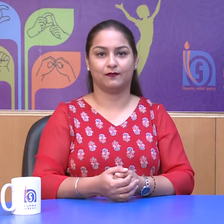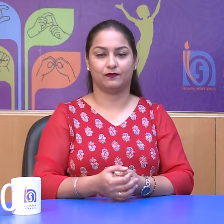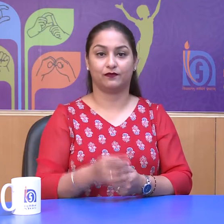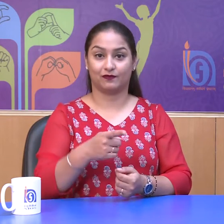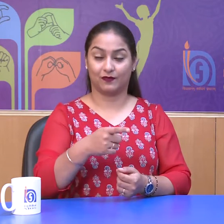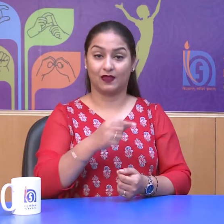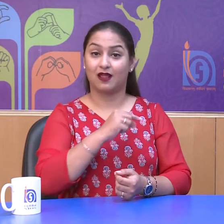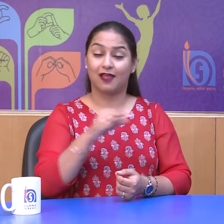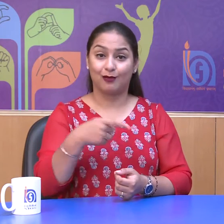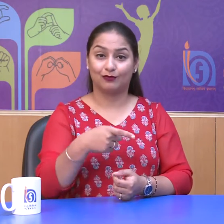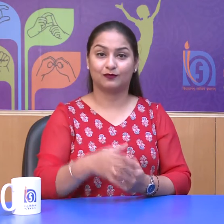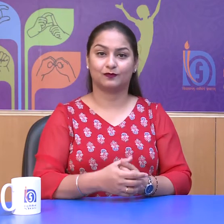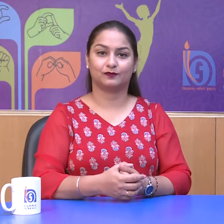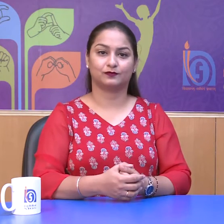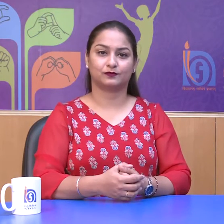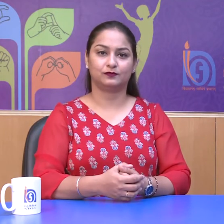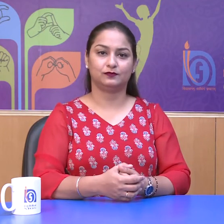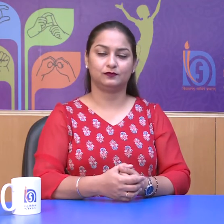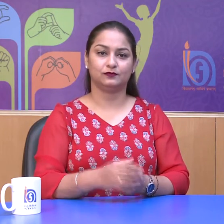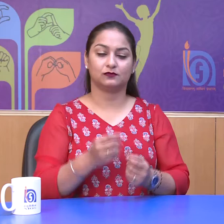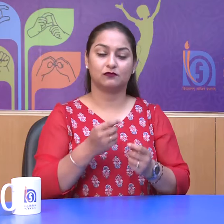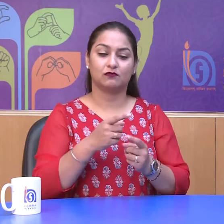irrigation is watering the field